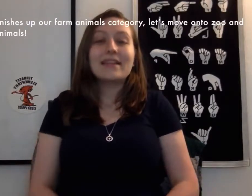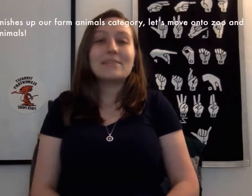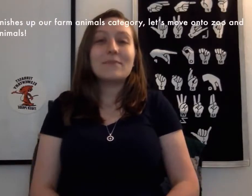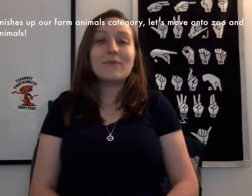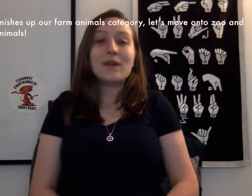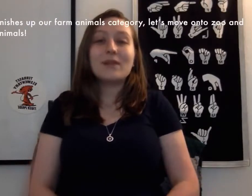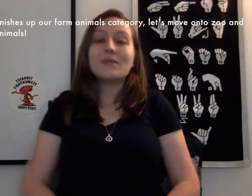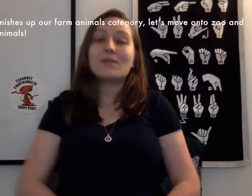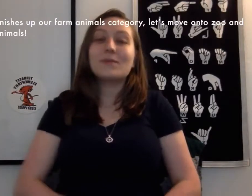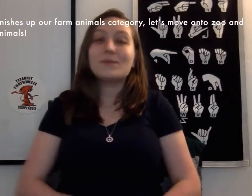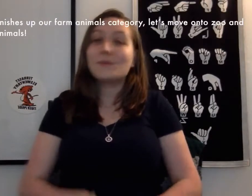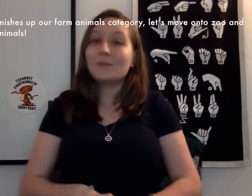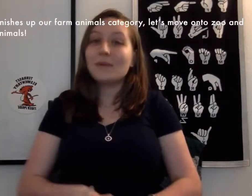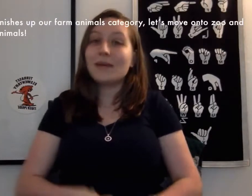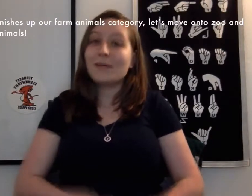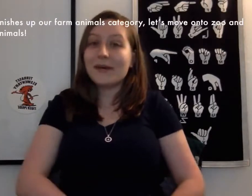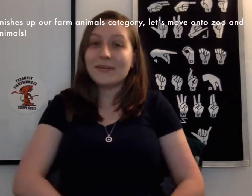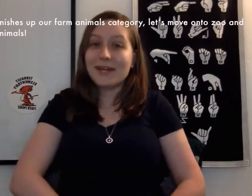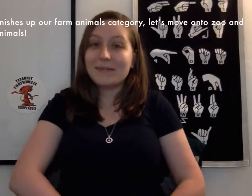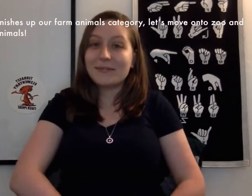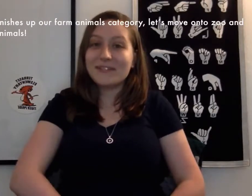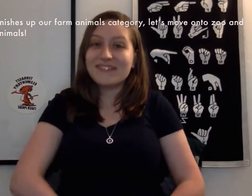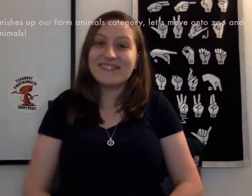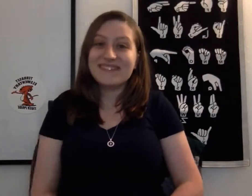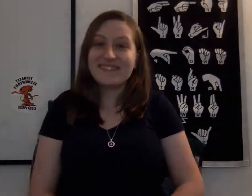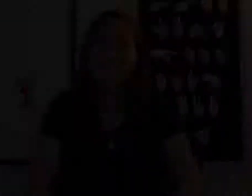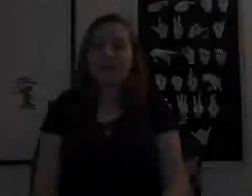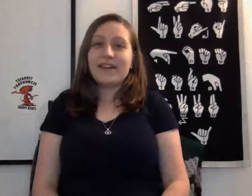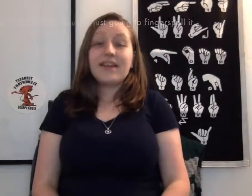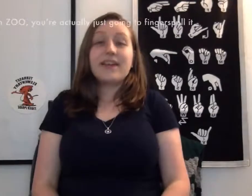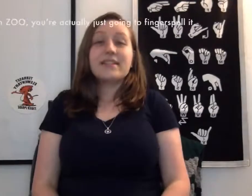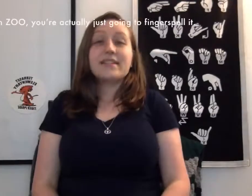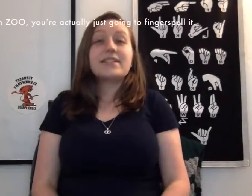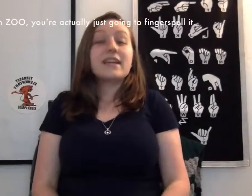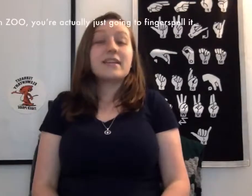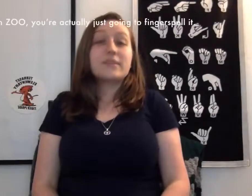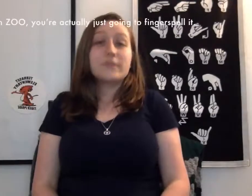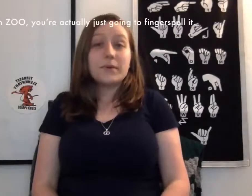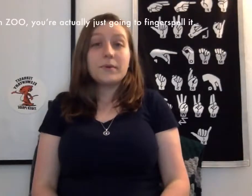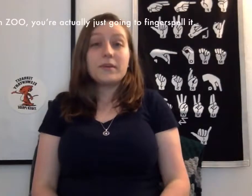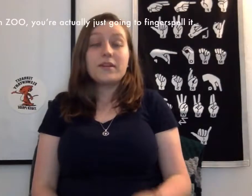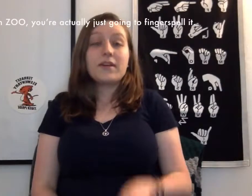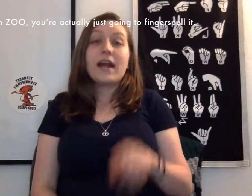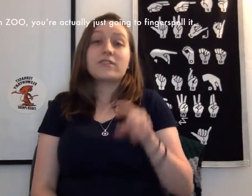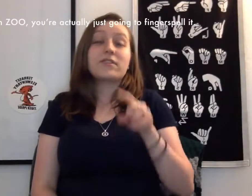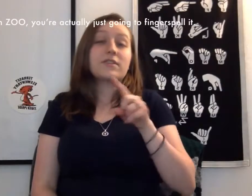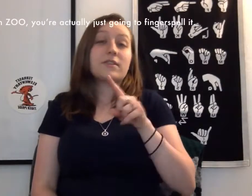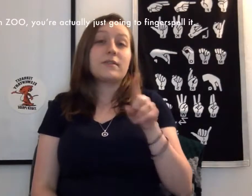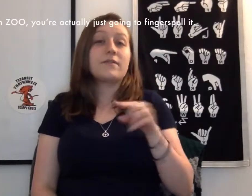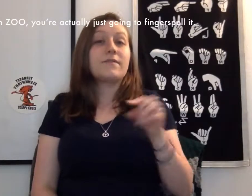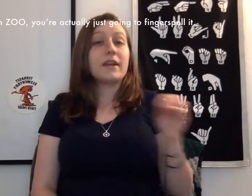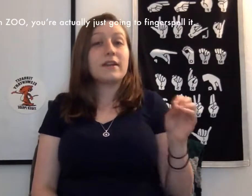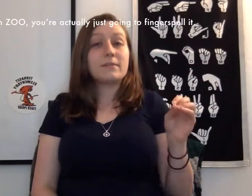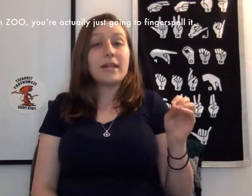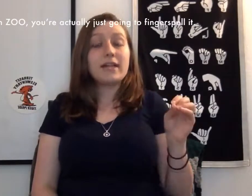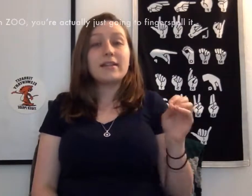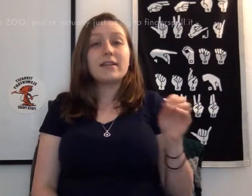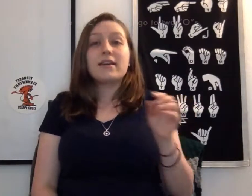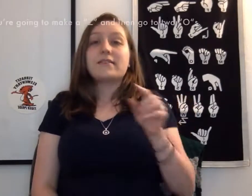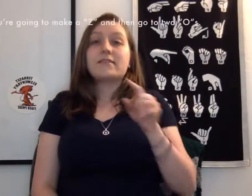move on to zoo and wild animals. To sign zoo, you're actually just going to finger spell it. So you're